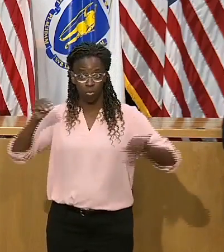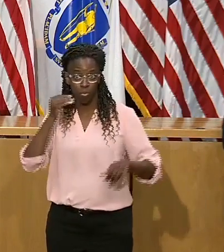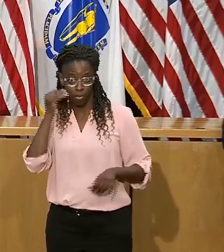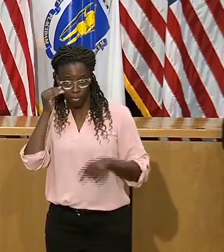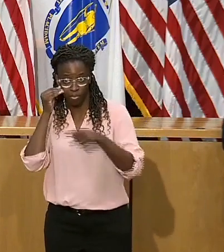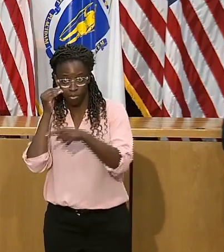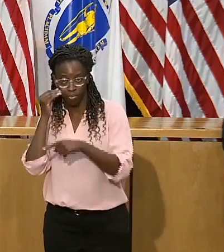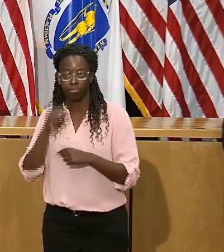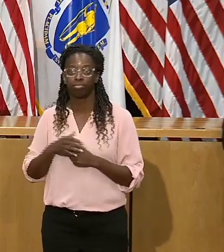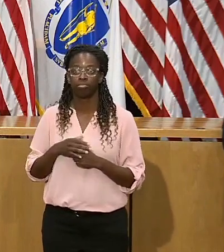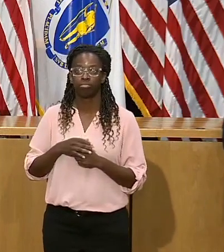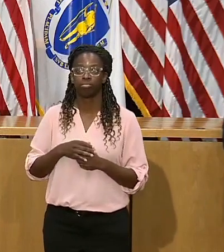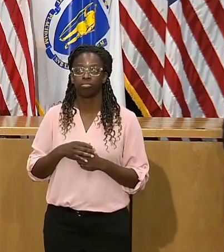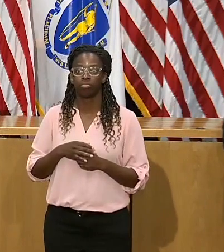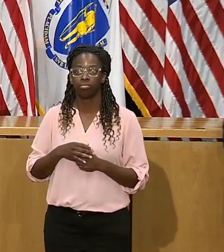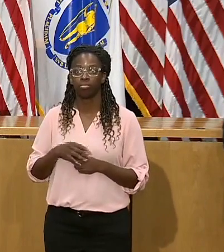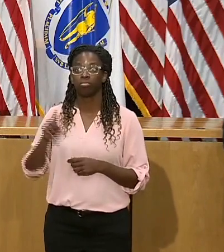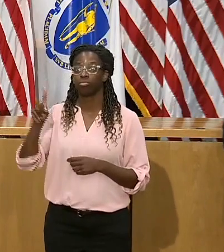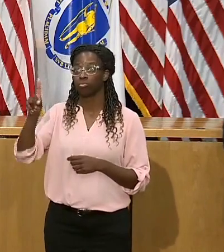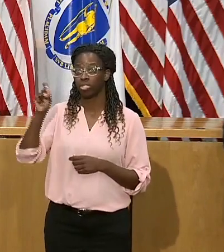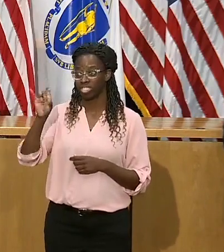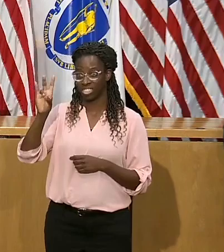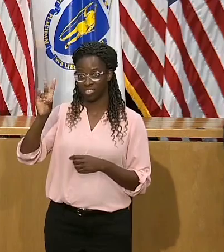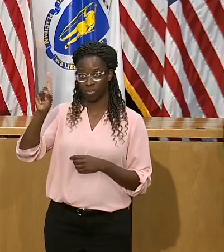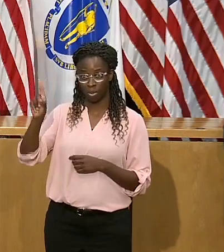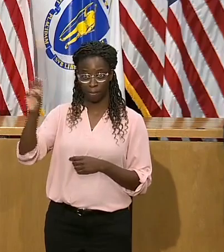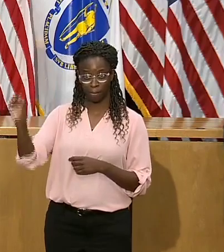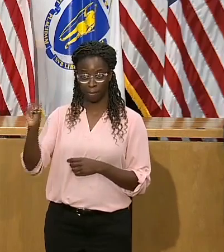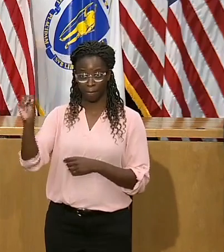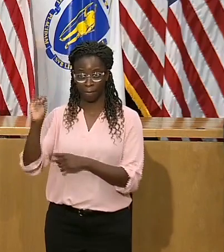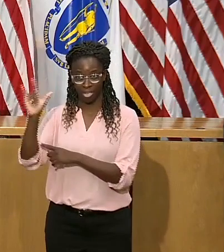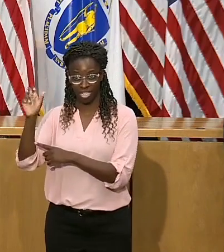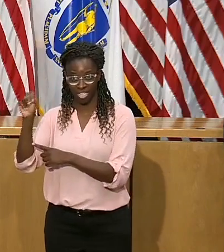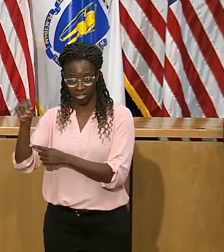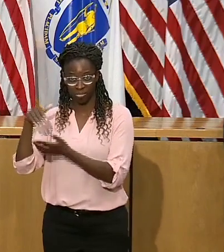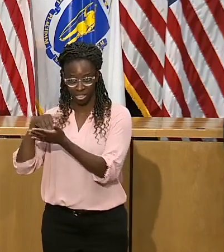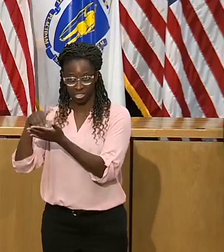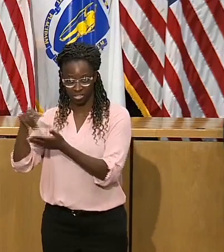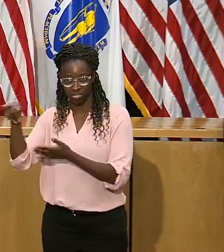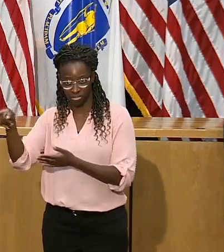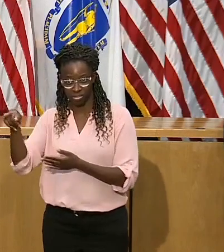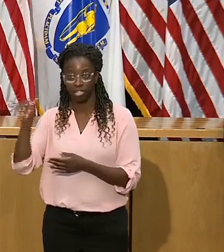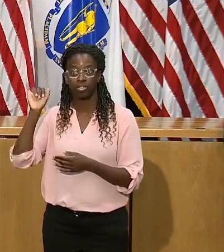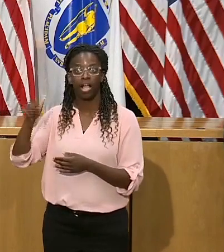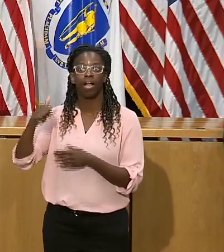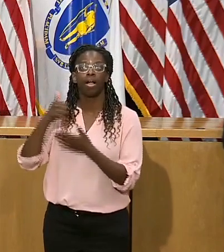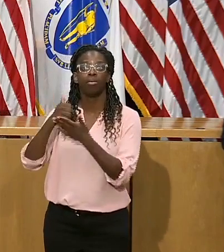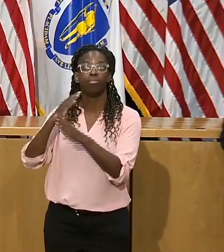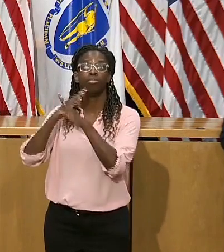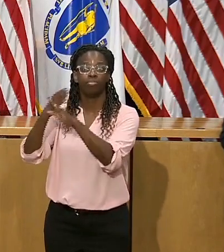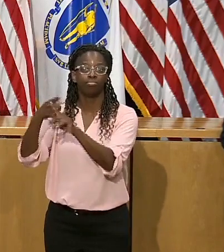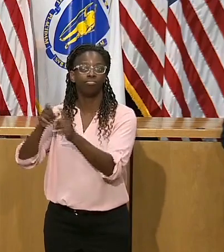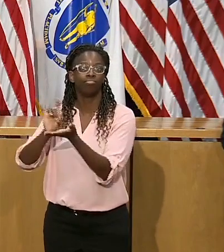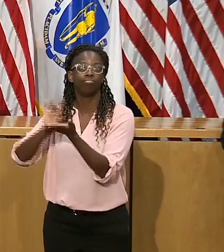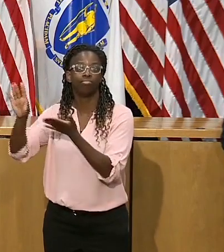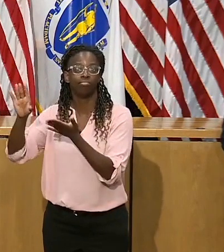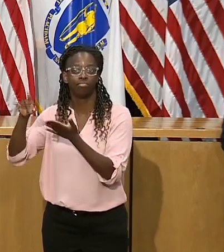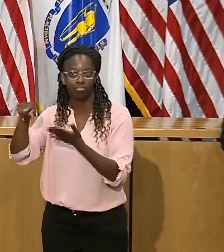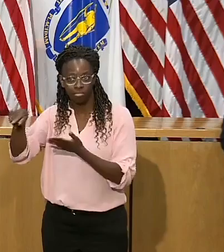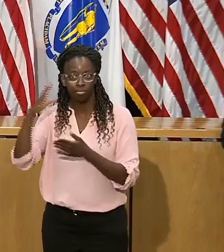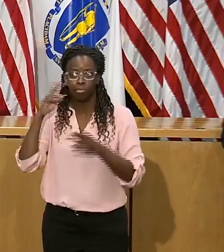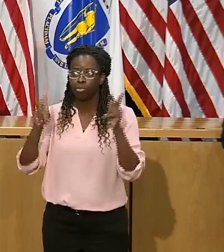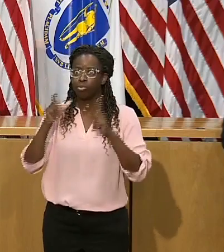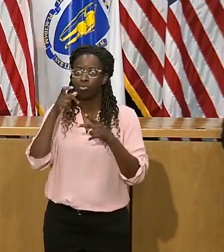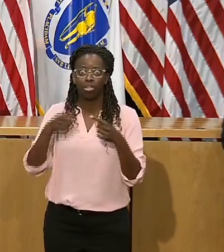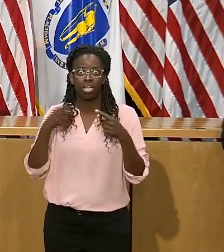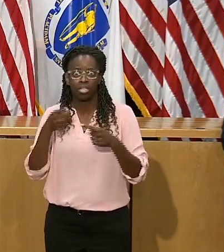$171 million eviction diversion program that we announced last week and continue to invest $121 million to